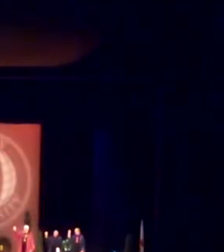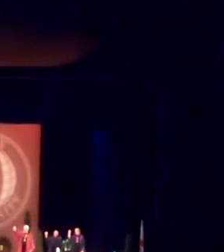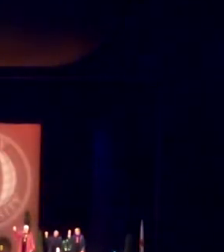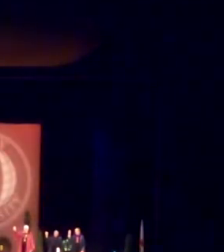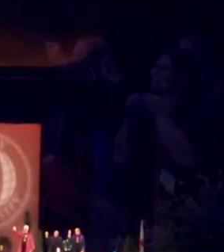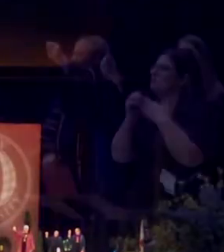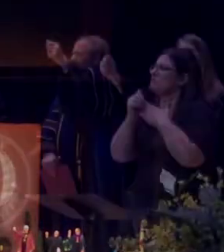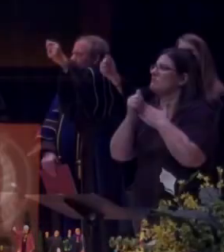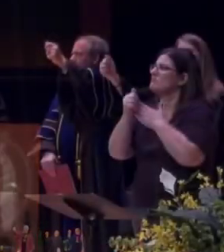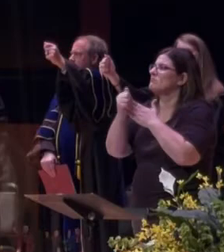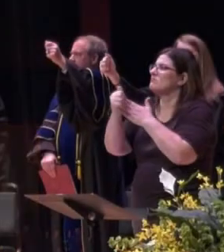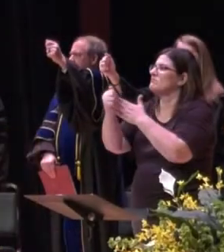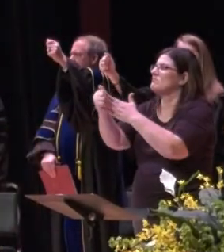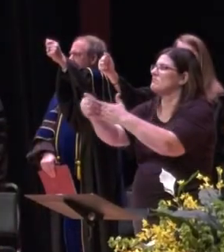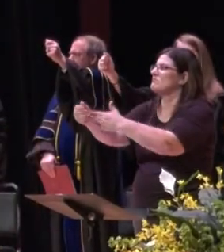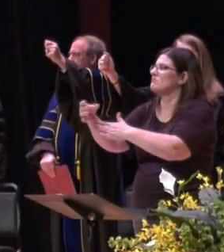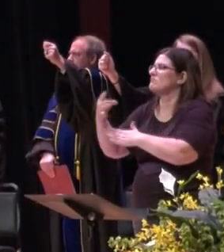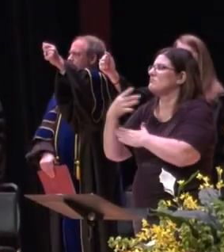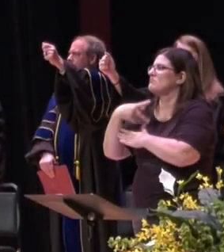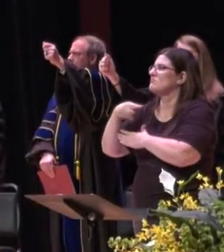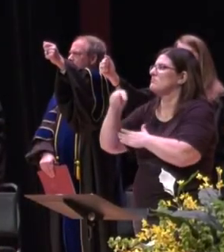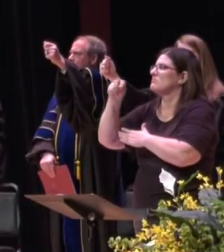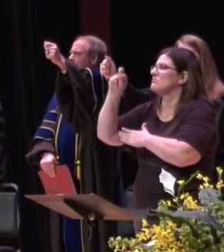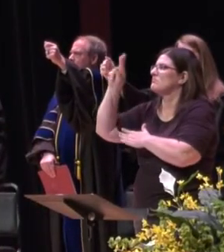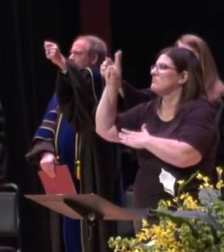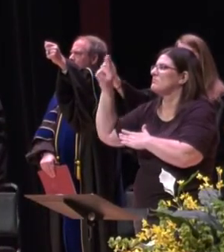guiding light of